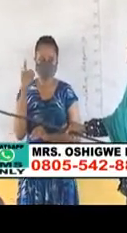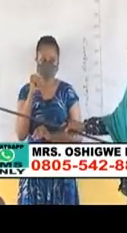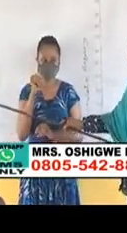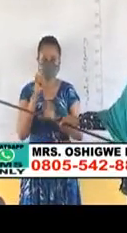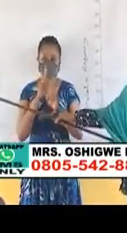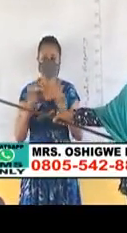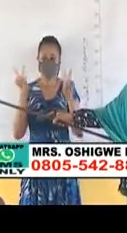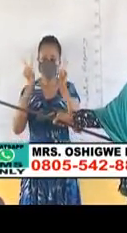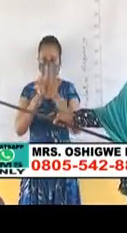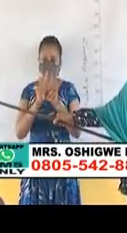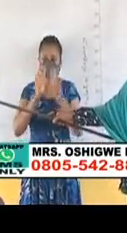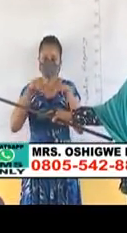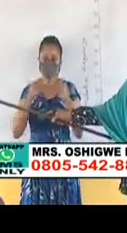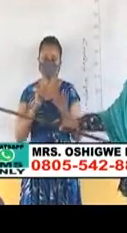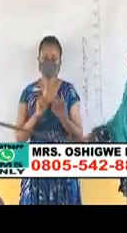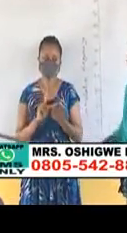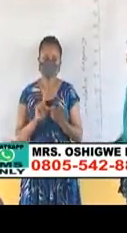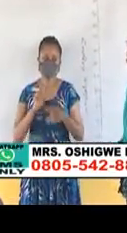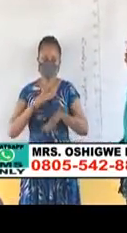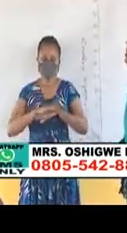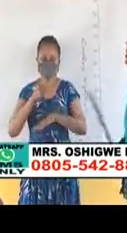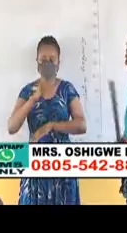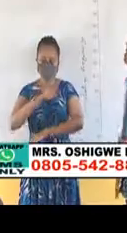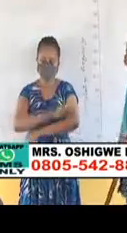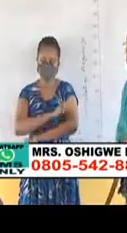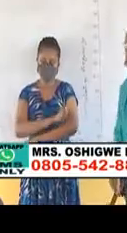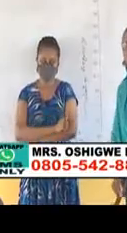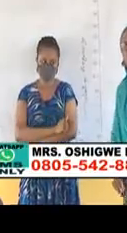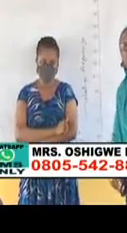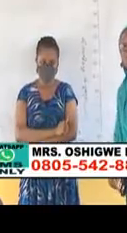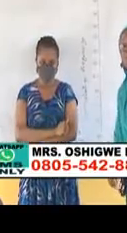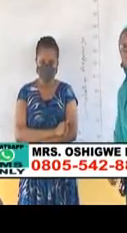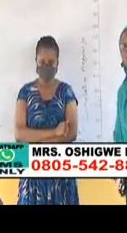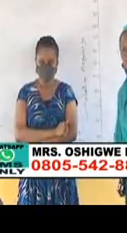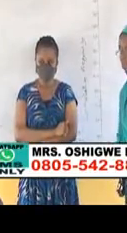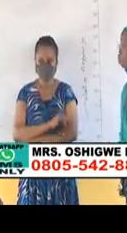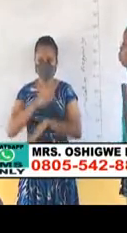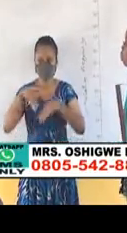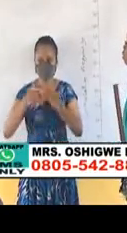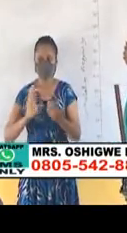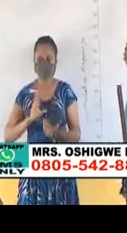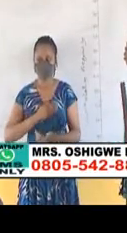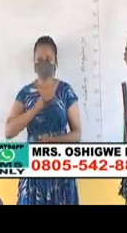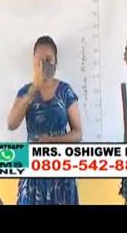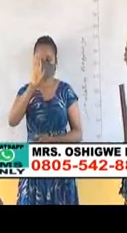values given on the table there, using our cumulative frequency table.